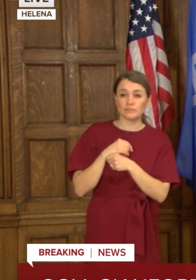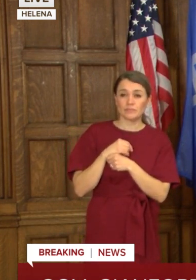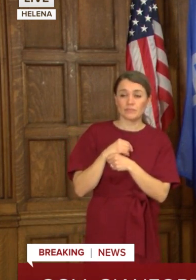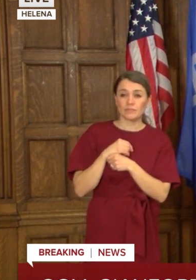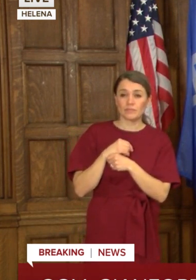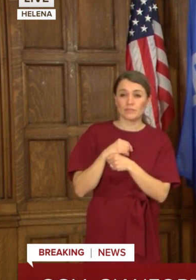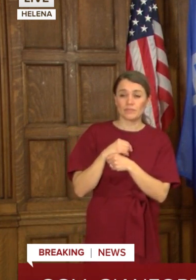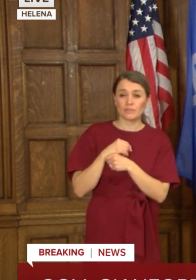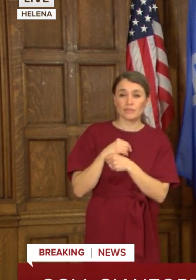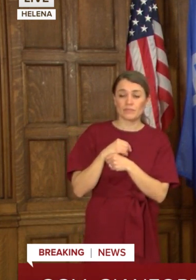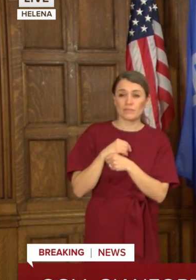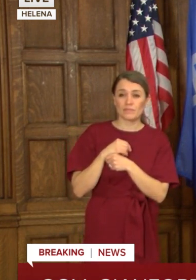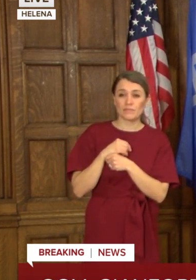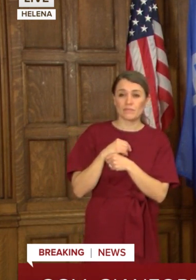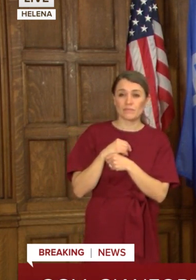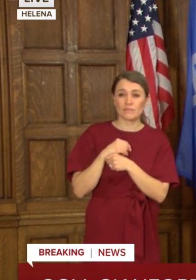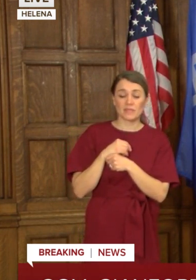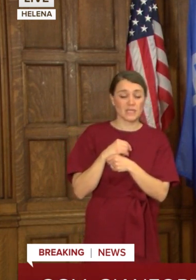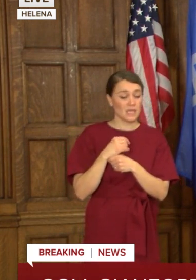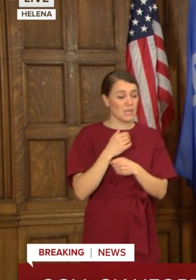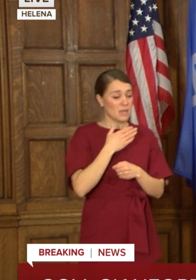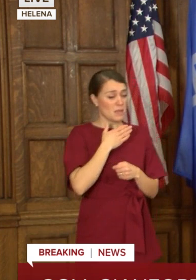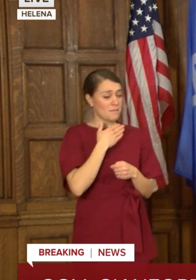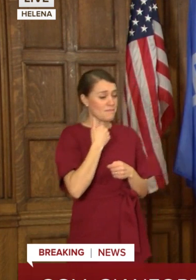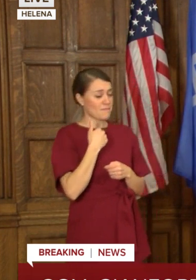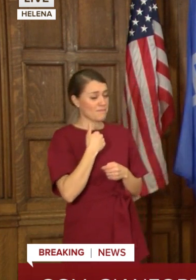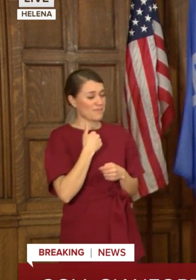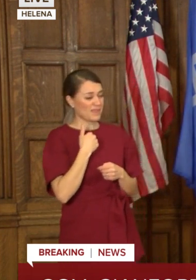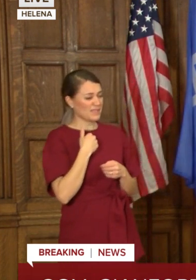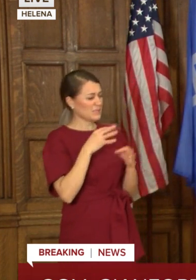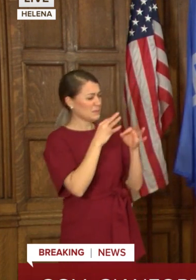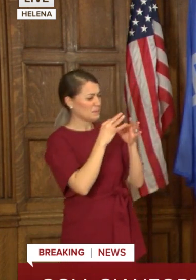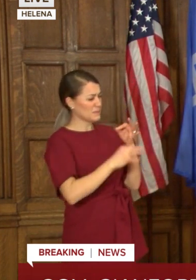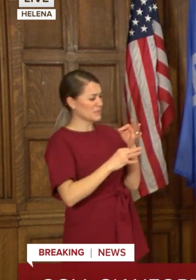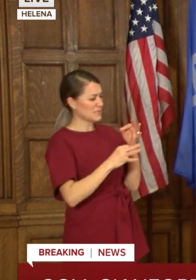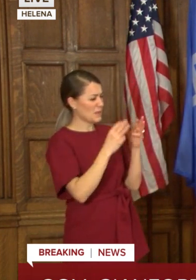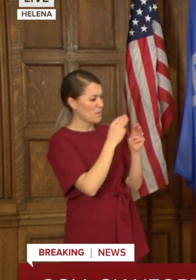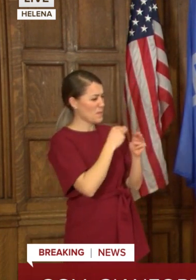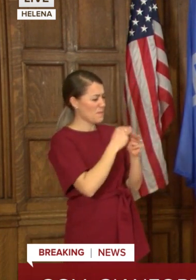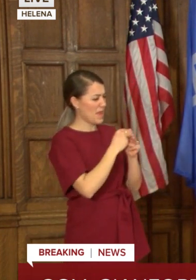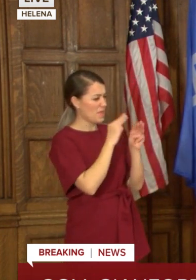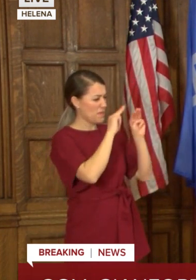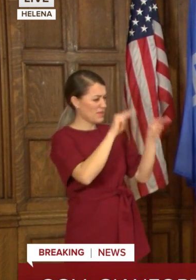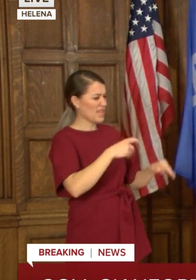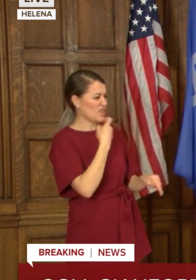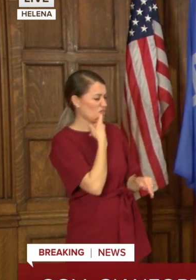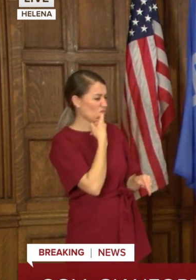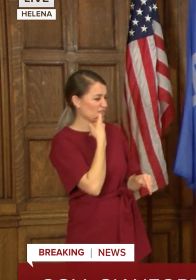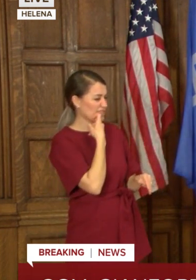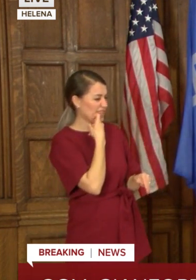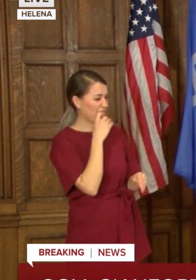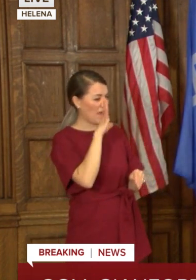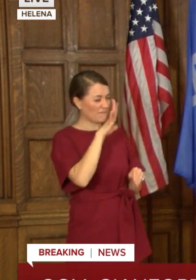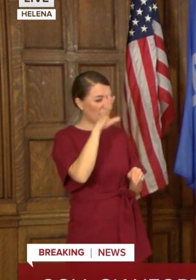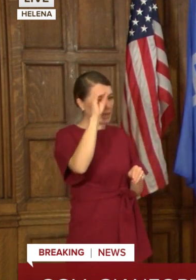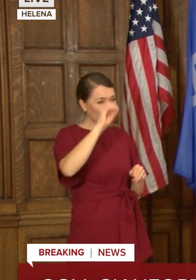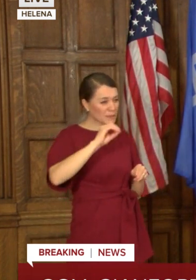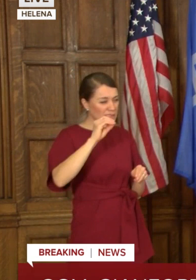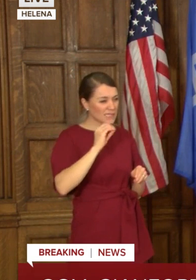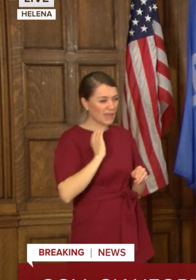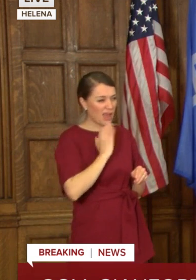Network. This is just me doing some simple math, but Montana just hit about 5% of our